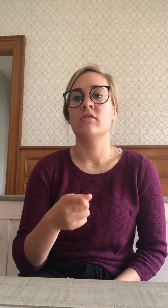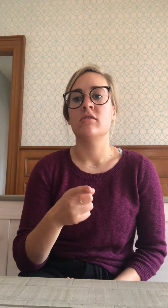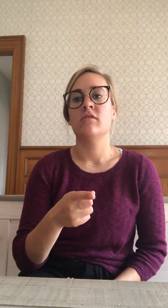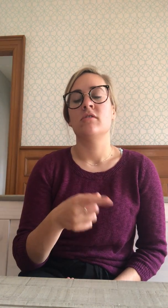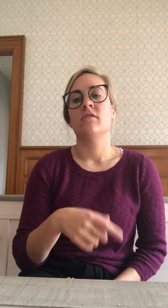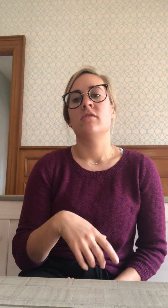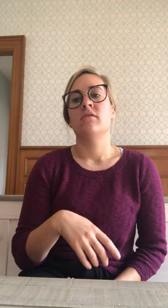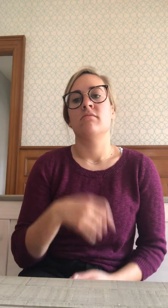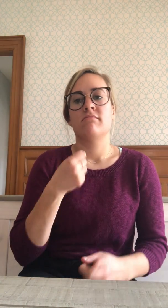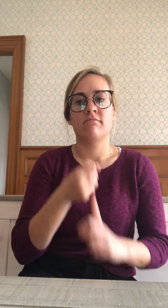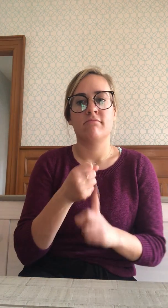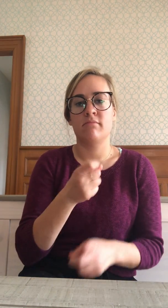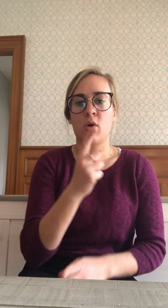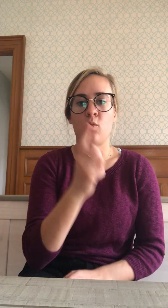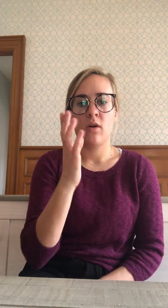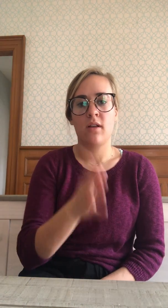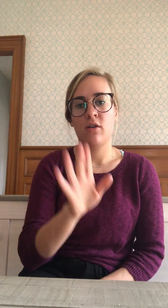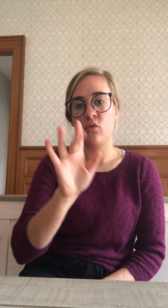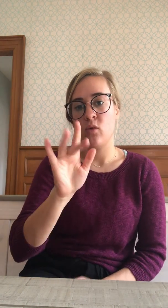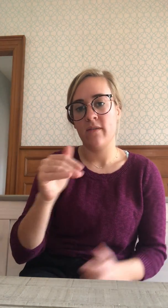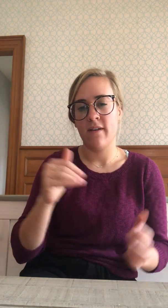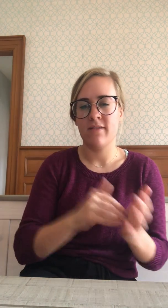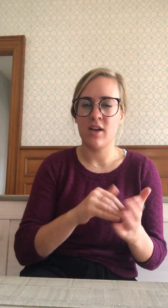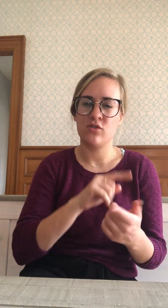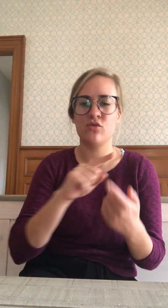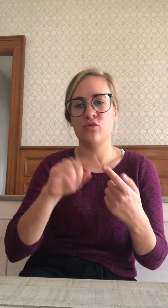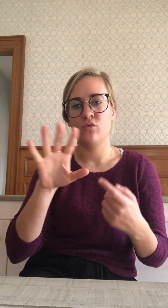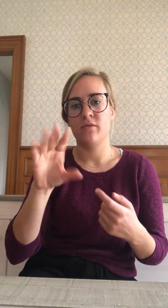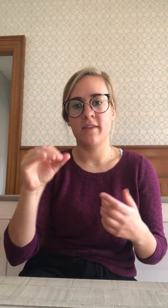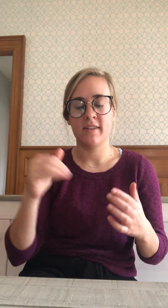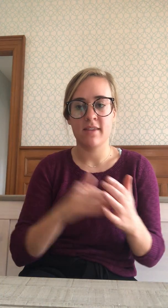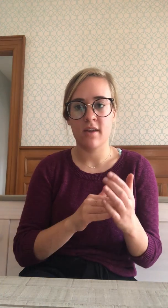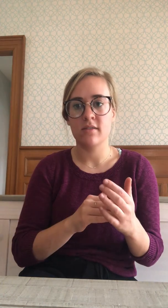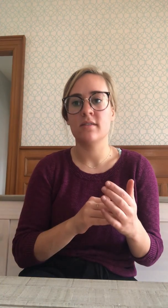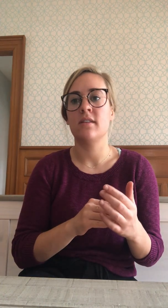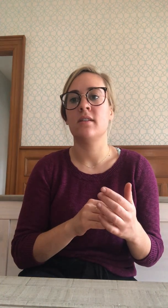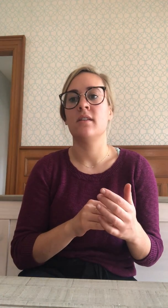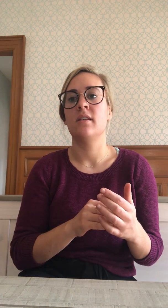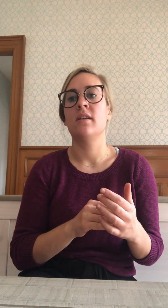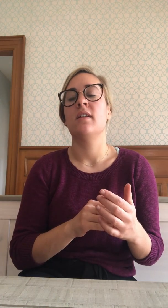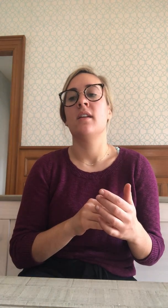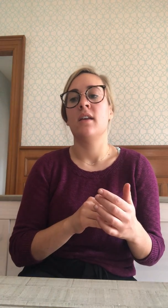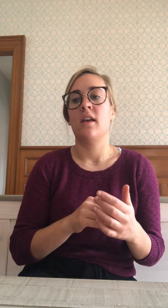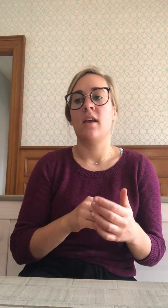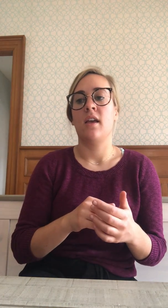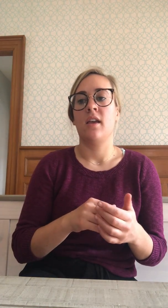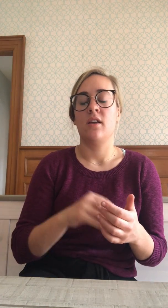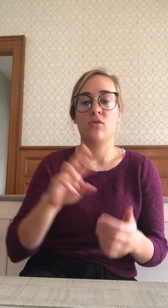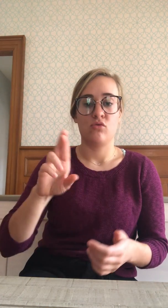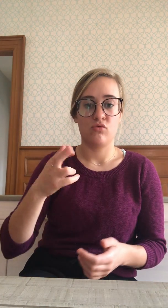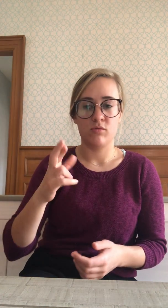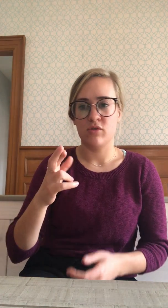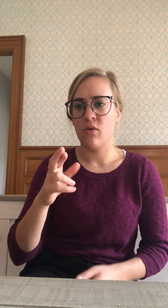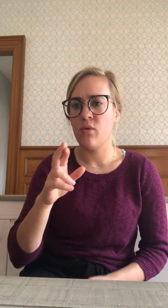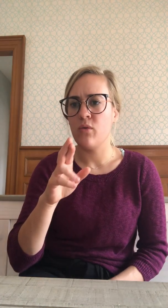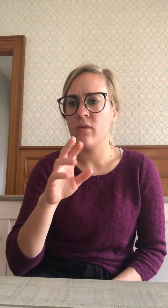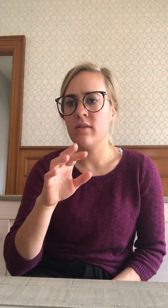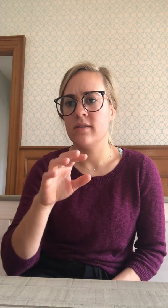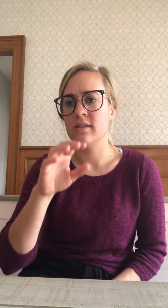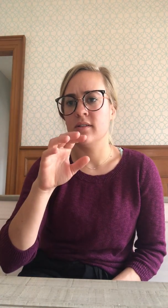in 25,000 to 50,000, and it's mapped to chromosome 5q31, the TCOF1